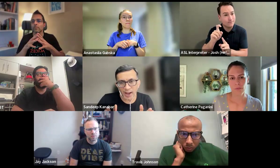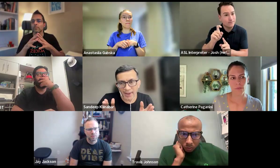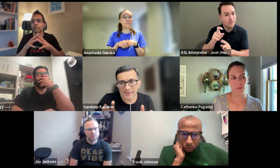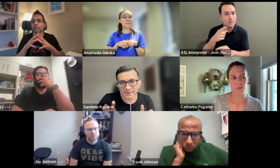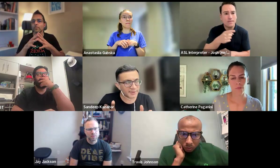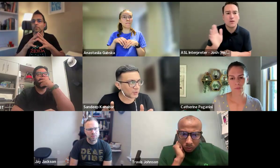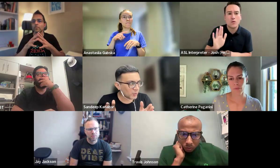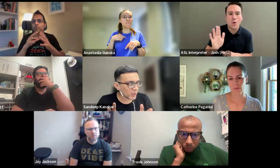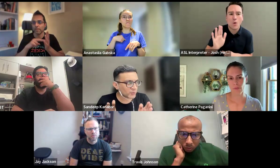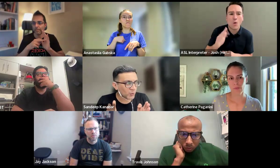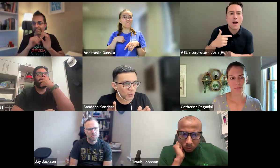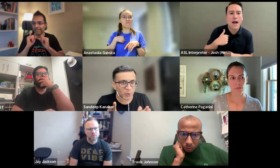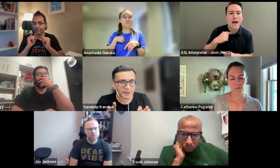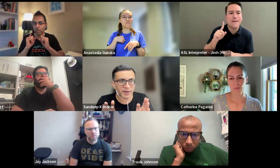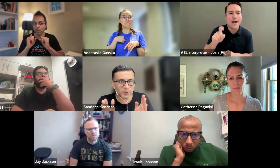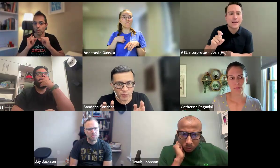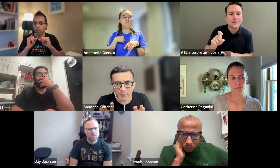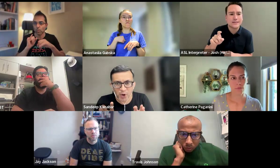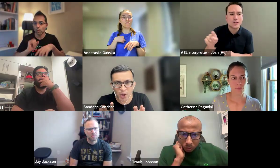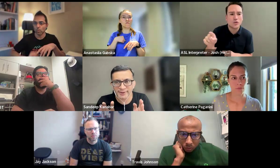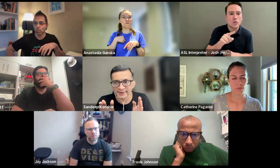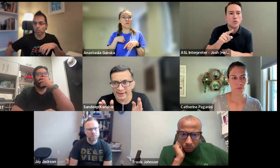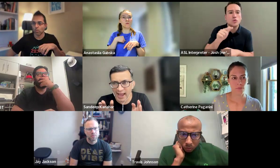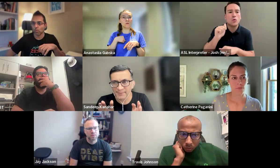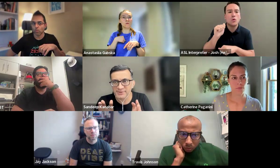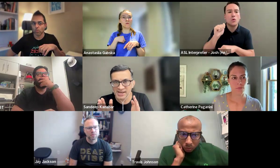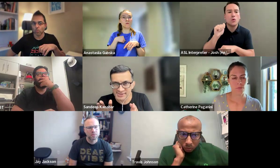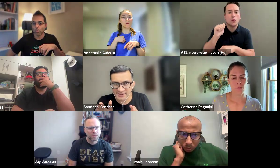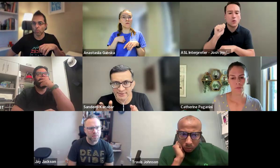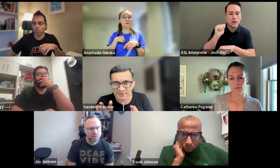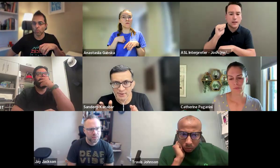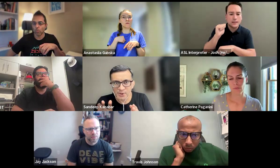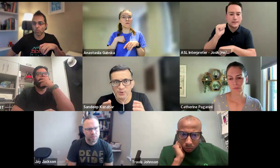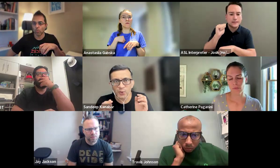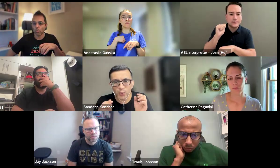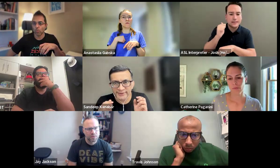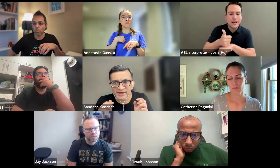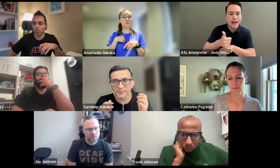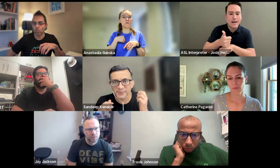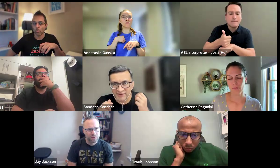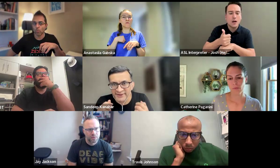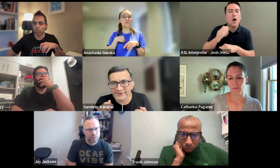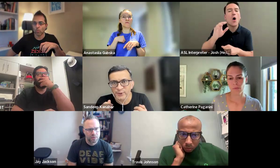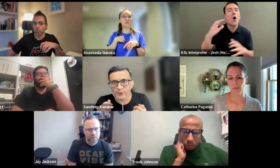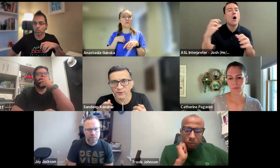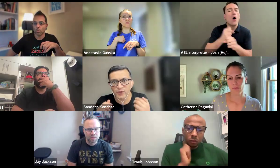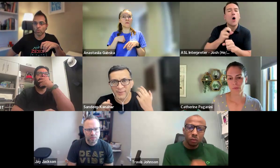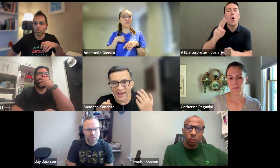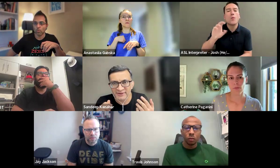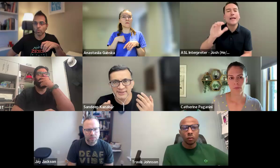I'm asking you want to hold a KubeCon recap session, So what is preventing you from having